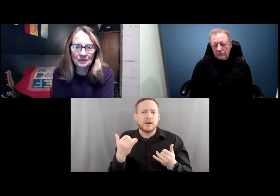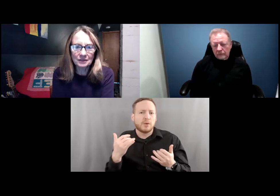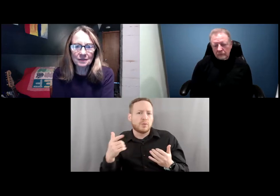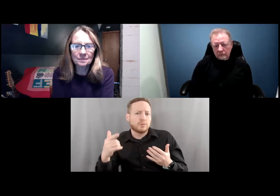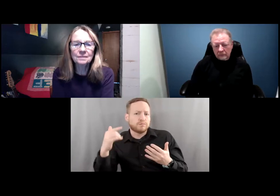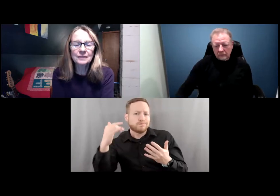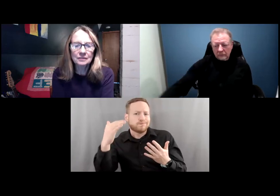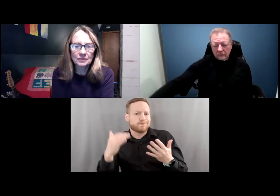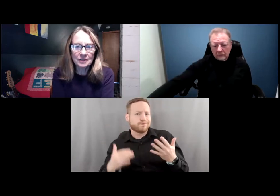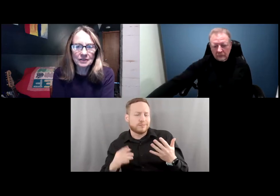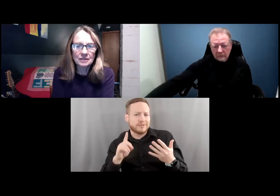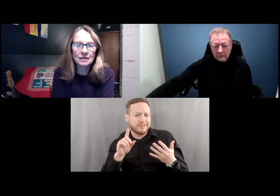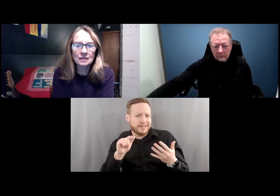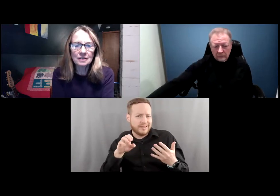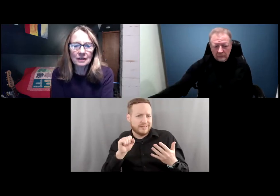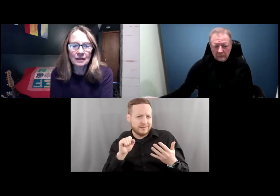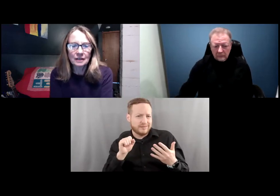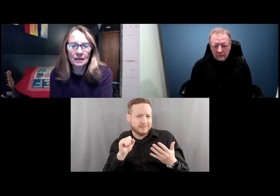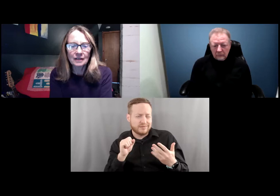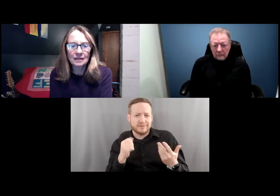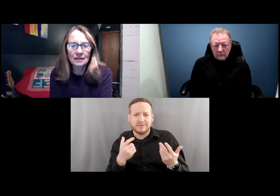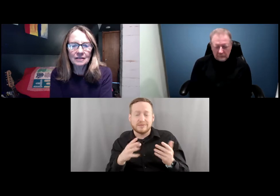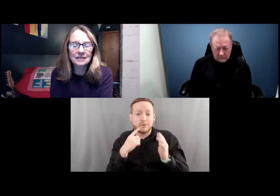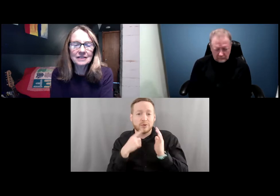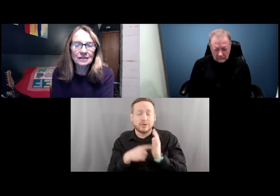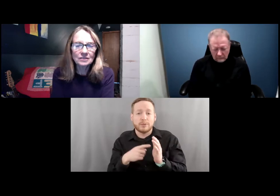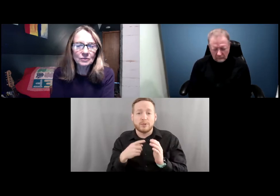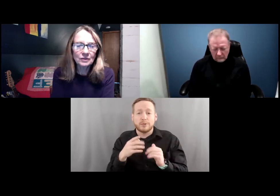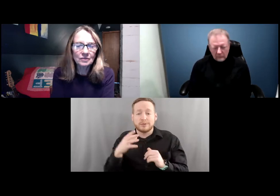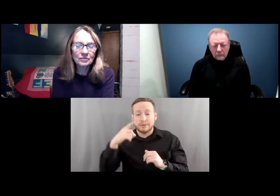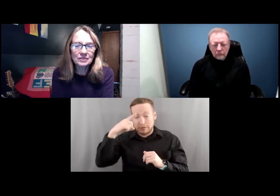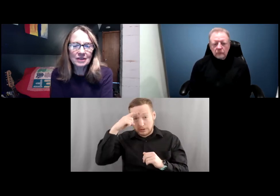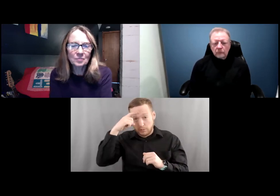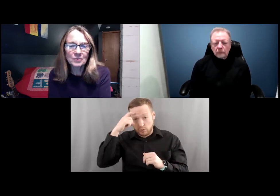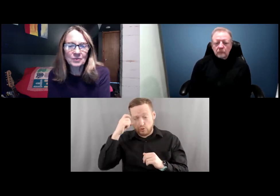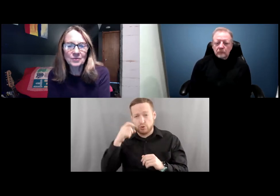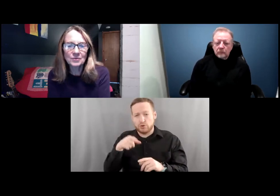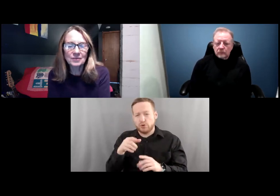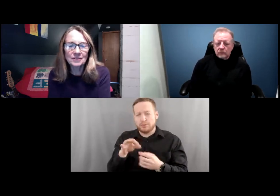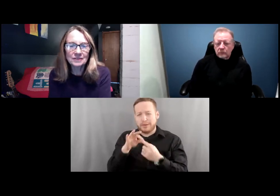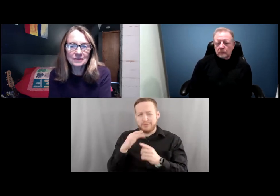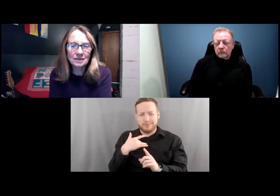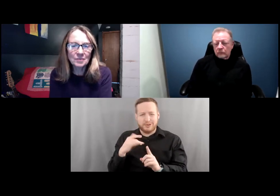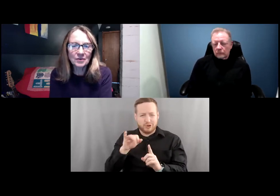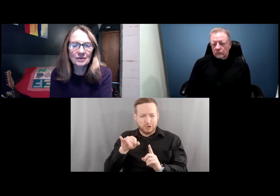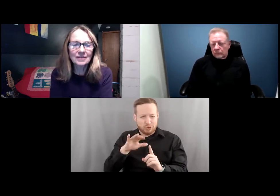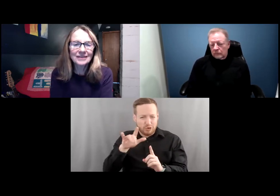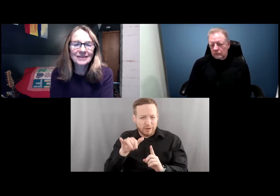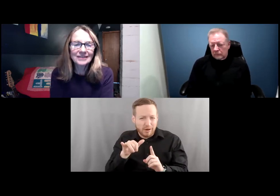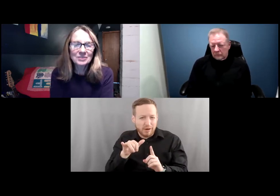that time, just like tonight. And then the dates, for example, in the